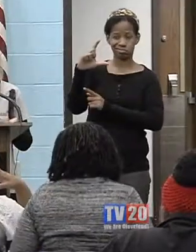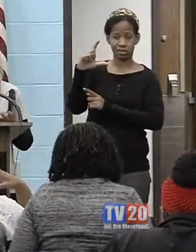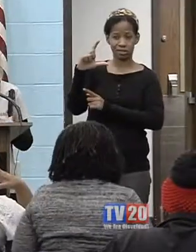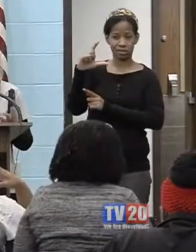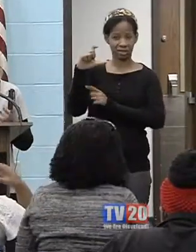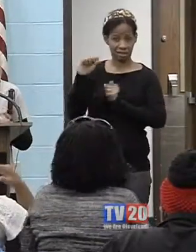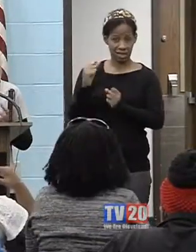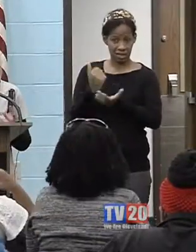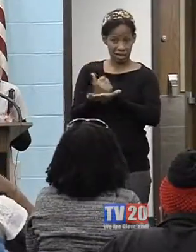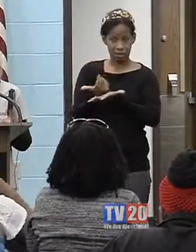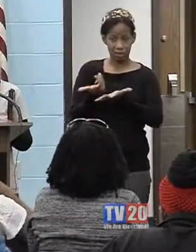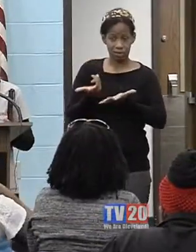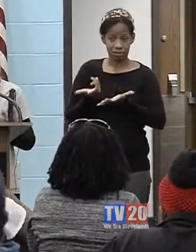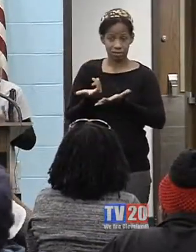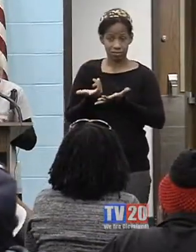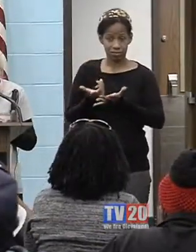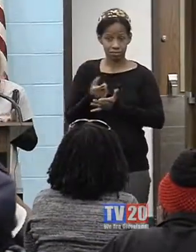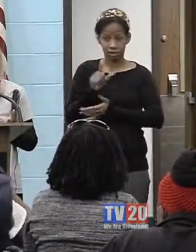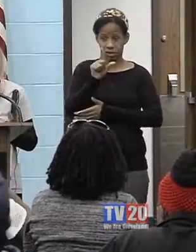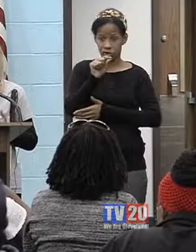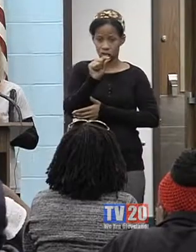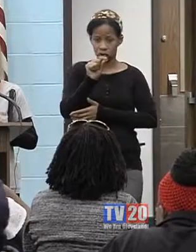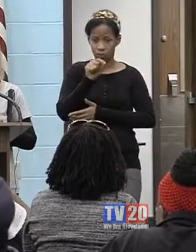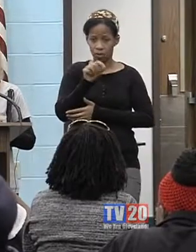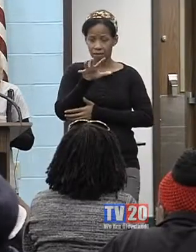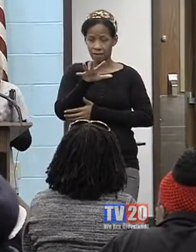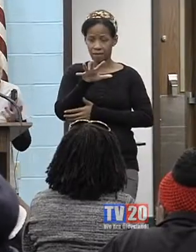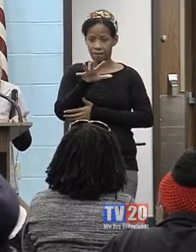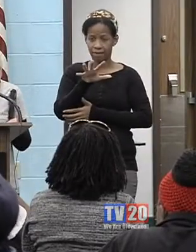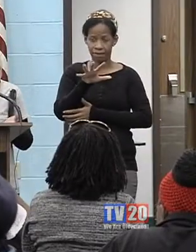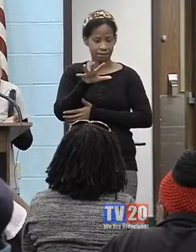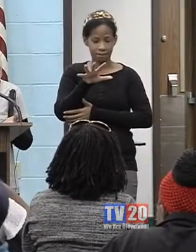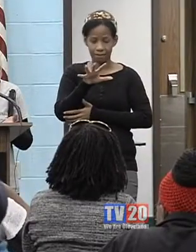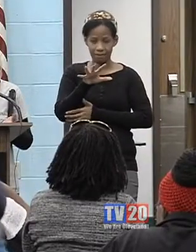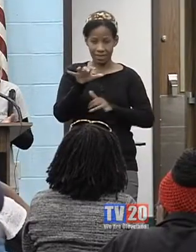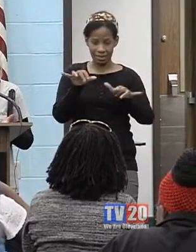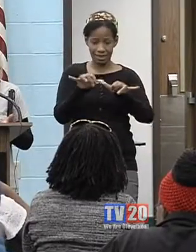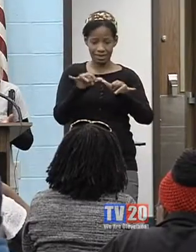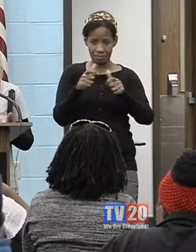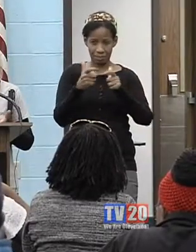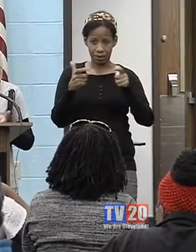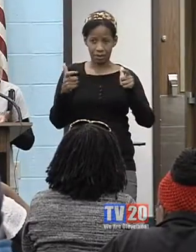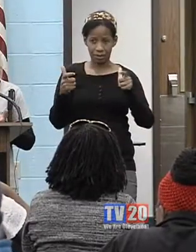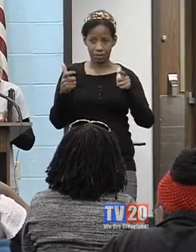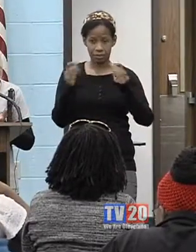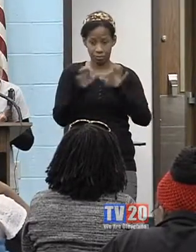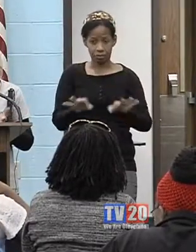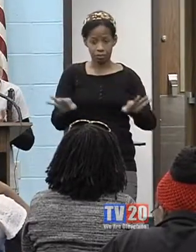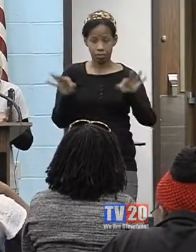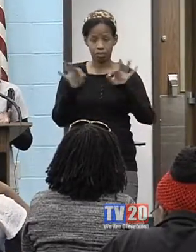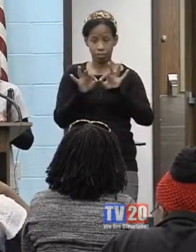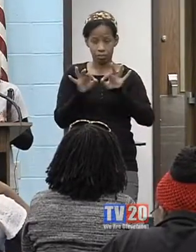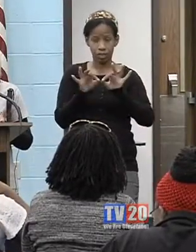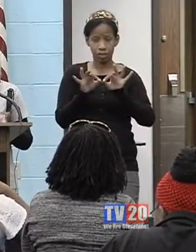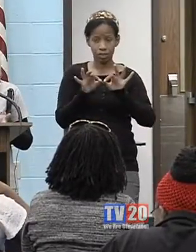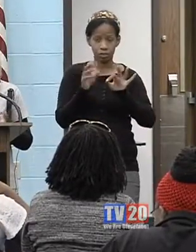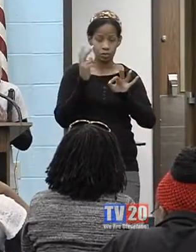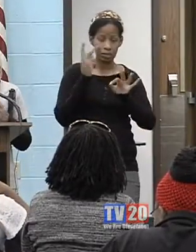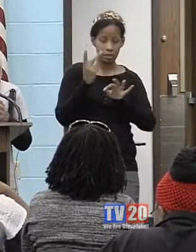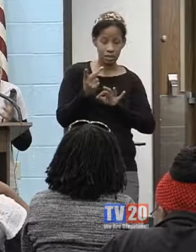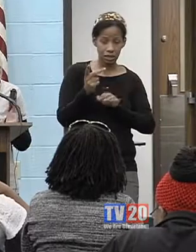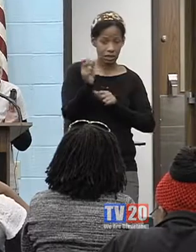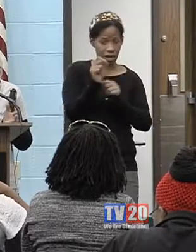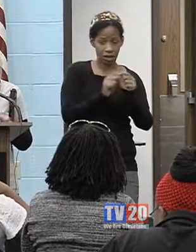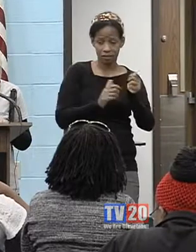it could be, you know, 20-point font. But even if it is, you need to have the large print